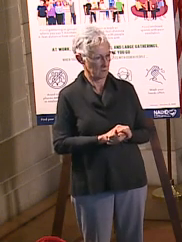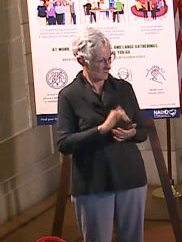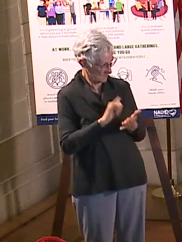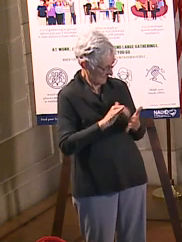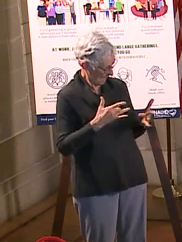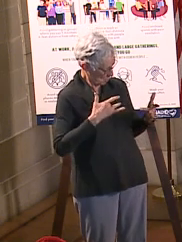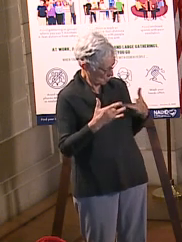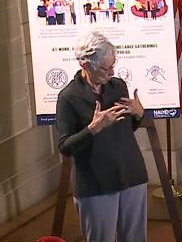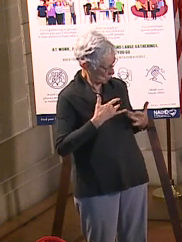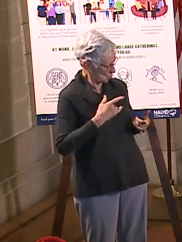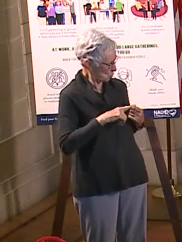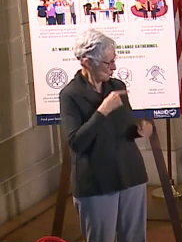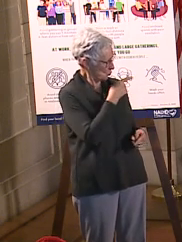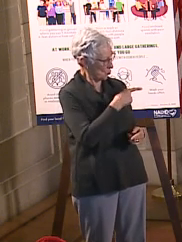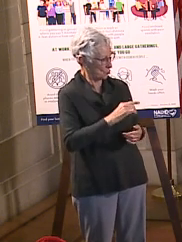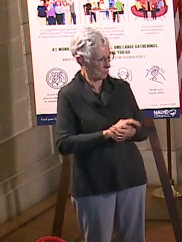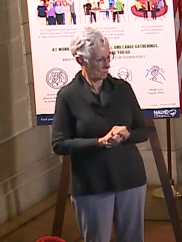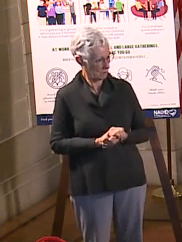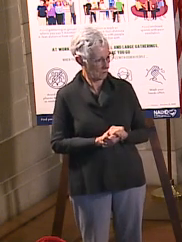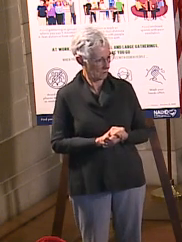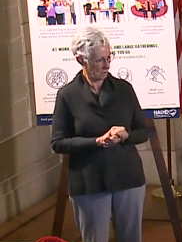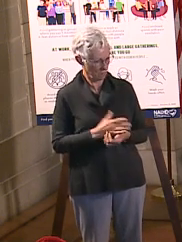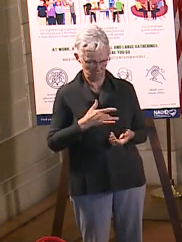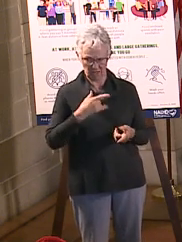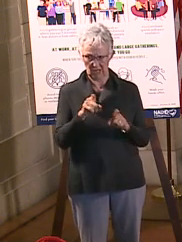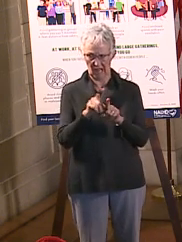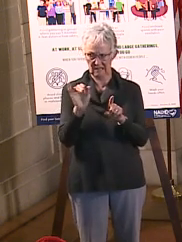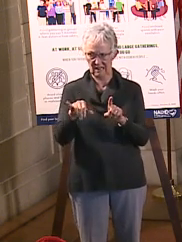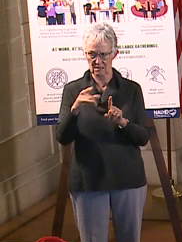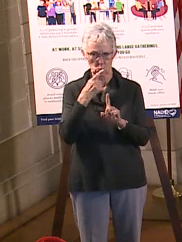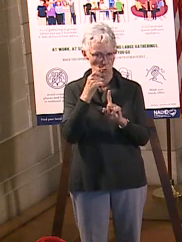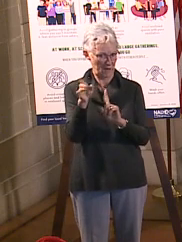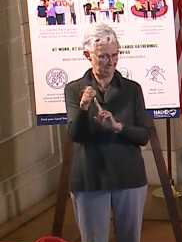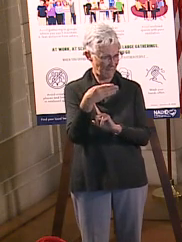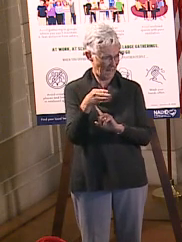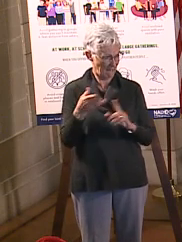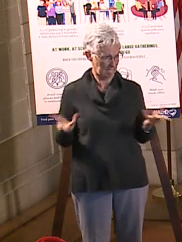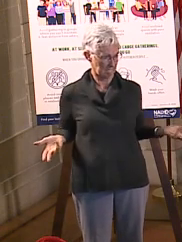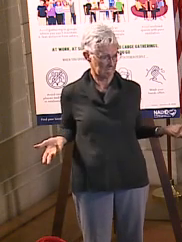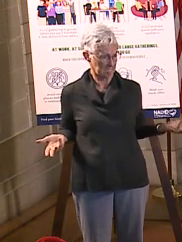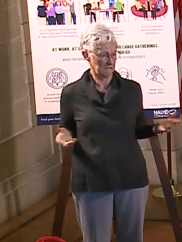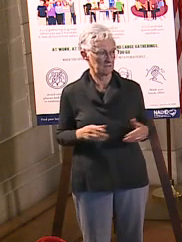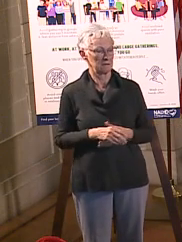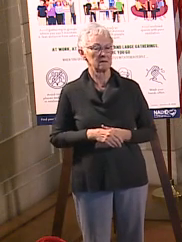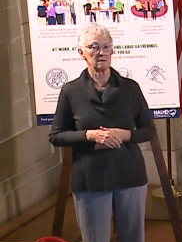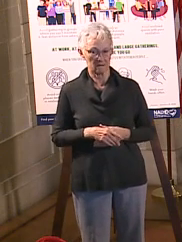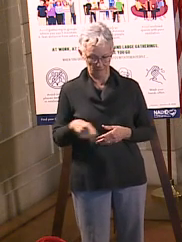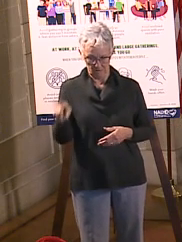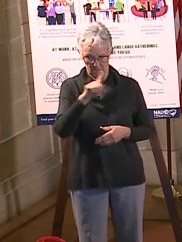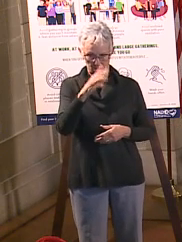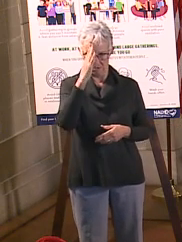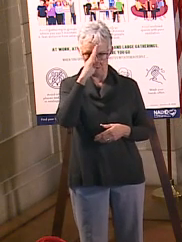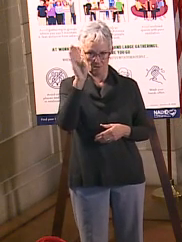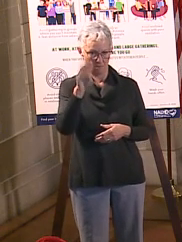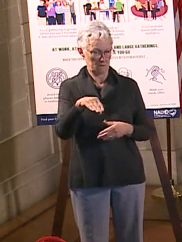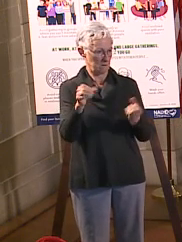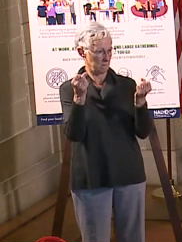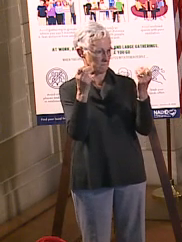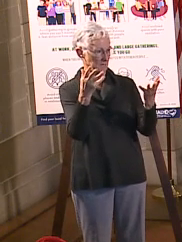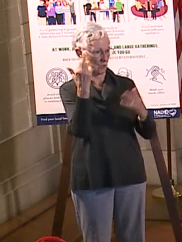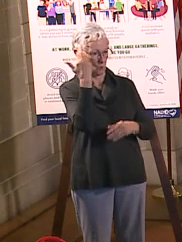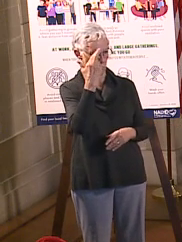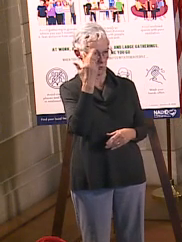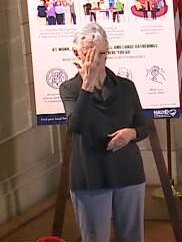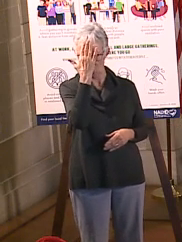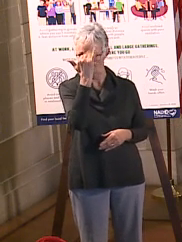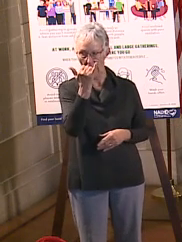you? excuse me? Is that a concern, red flag to you? So the question is it a red flag? So as you know, there's all sorts of reasons why people